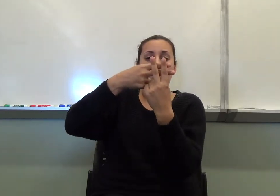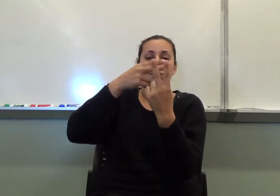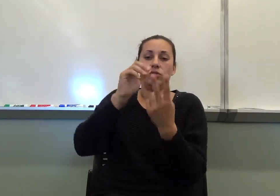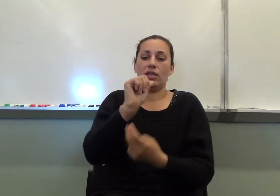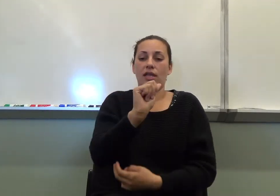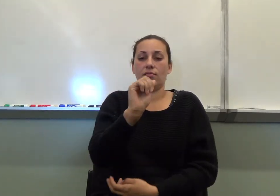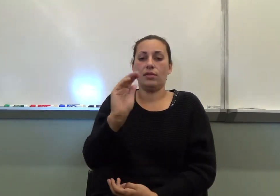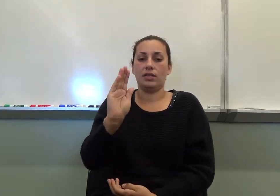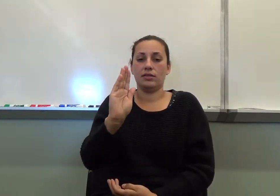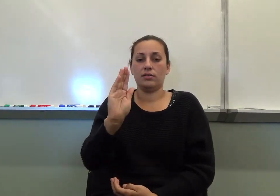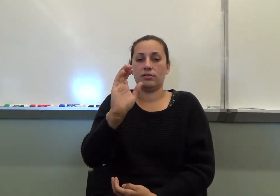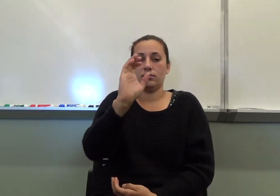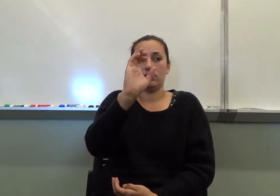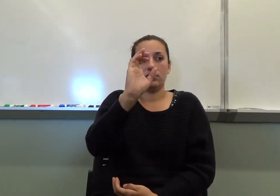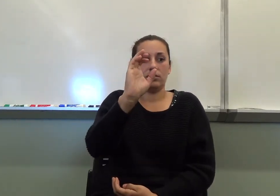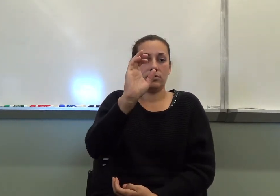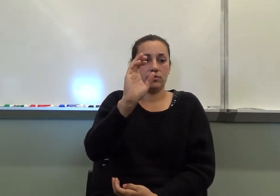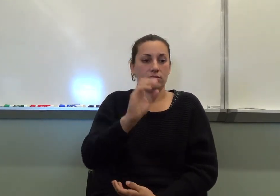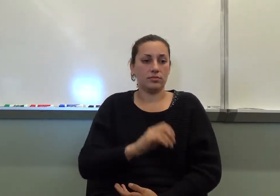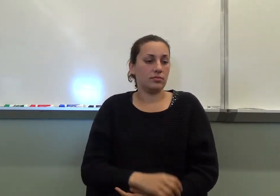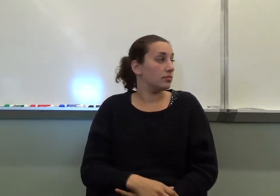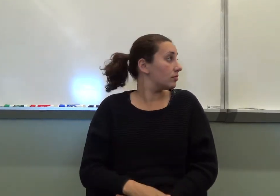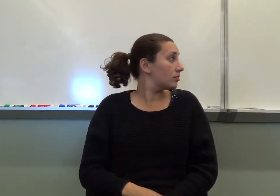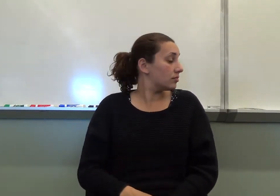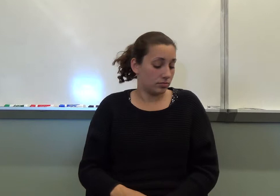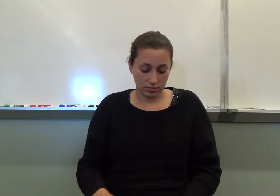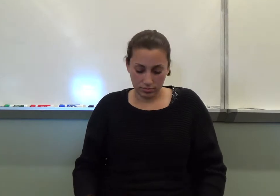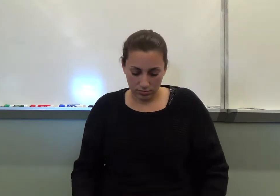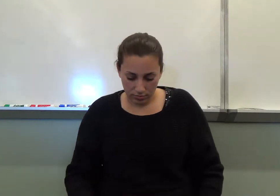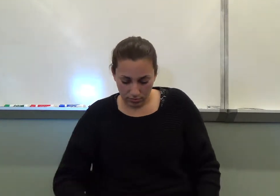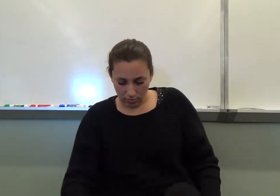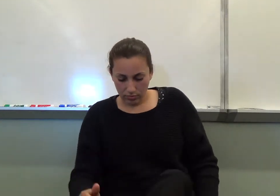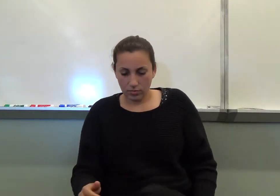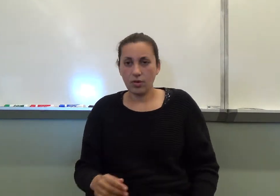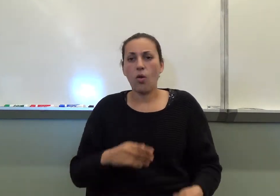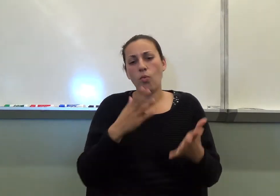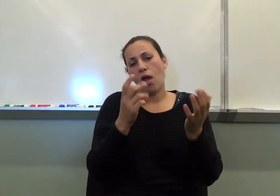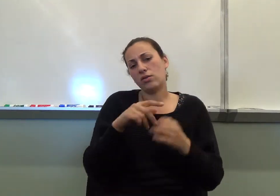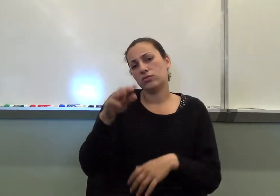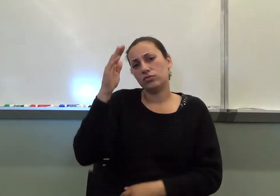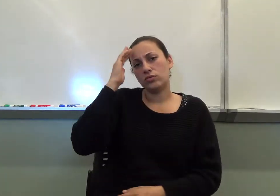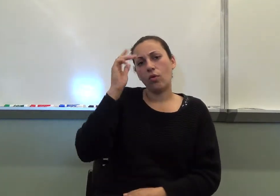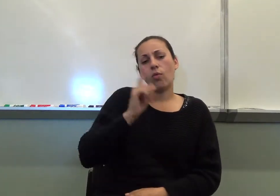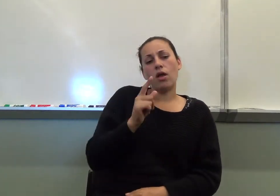E, F, and G. So they want you to find the rest of the angles, just like we did in class yesterday.